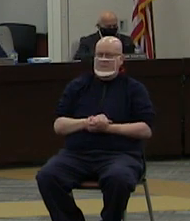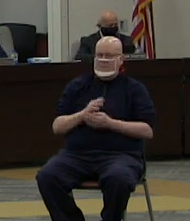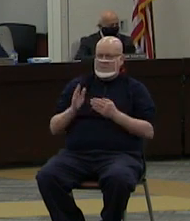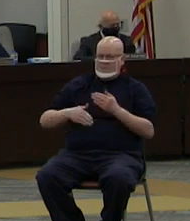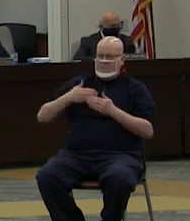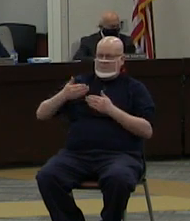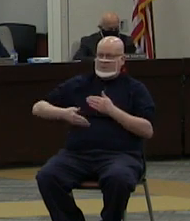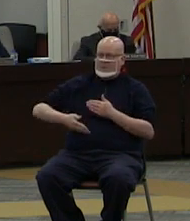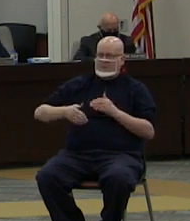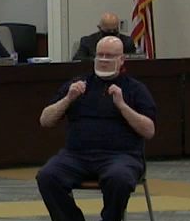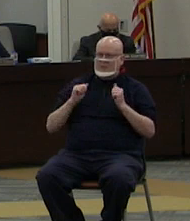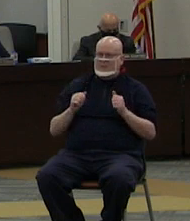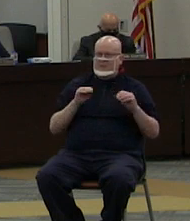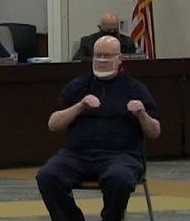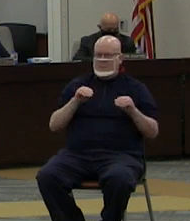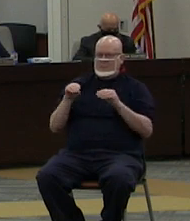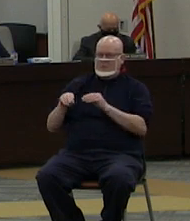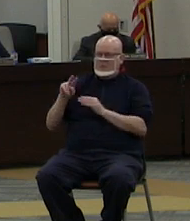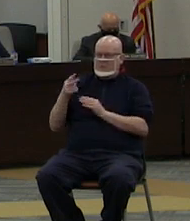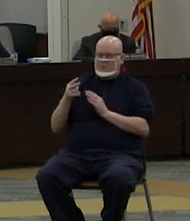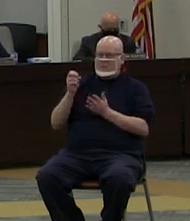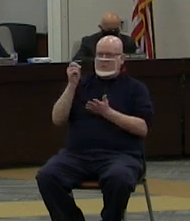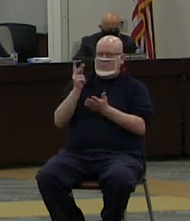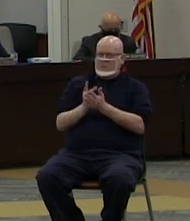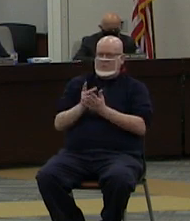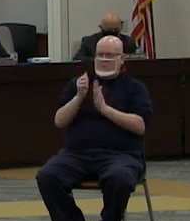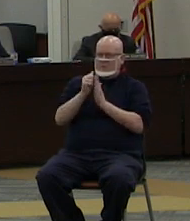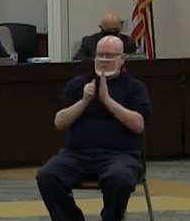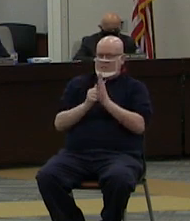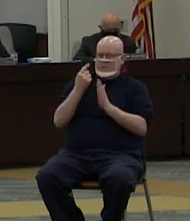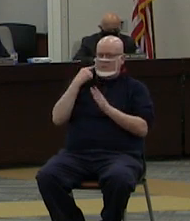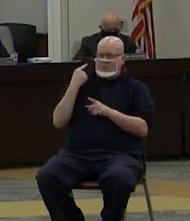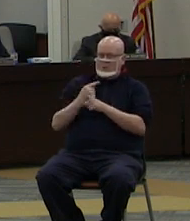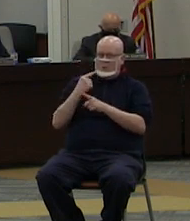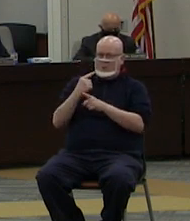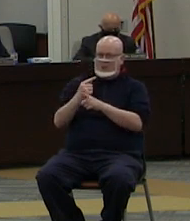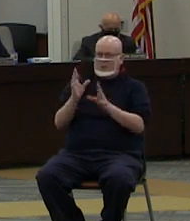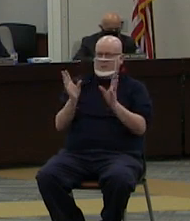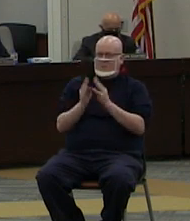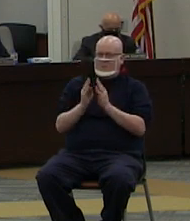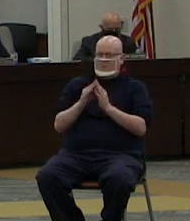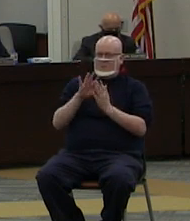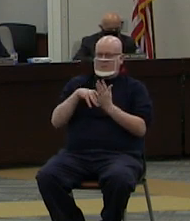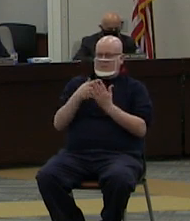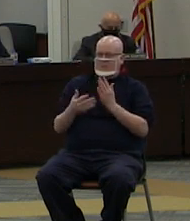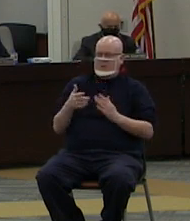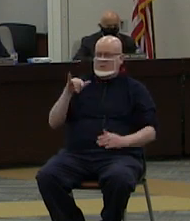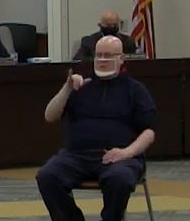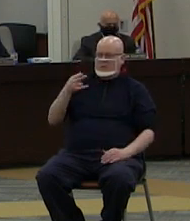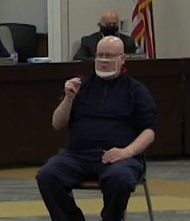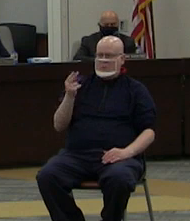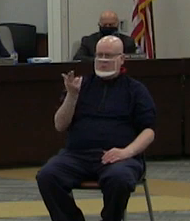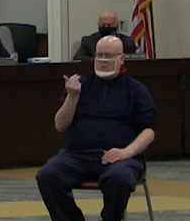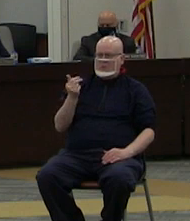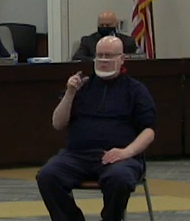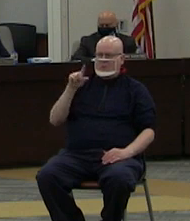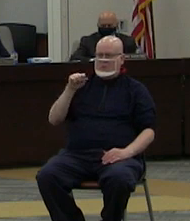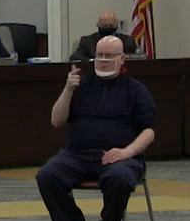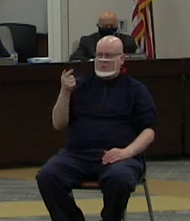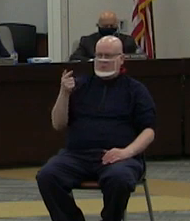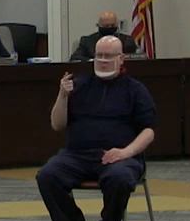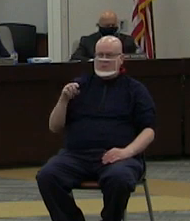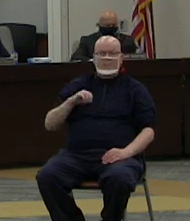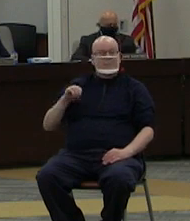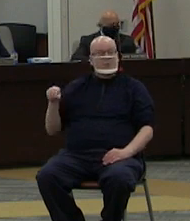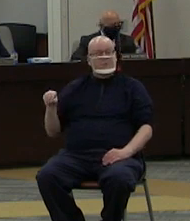Next, may I have a motion and a second to approve the agenda for the regular meeting of the Board of Education scheduled for January 13th, 2021. So